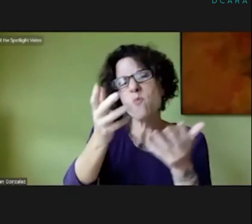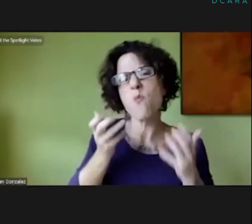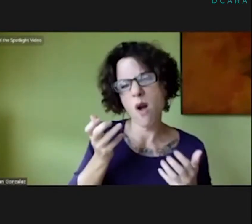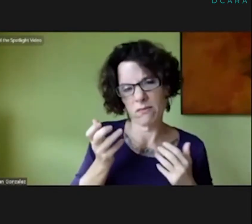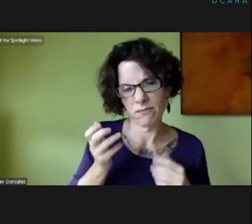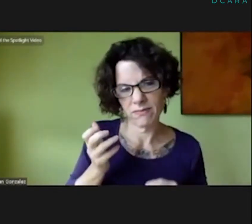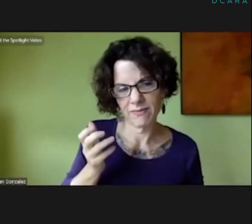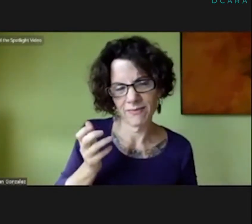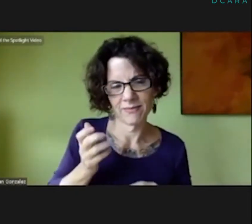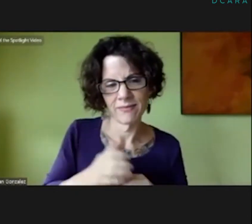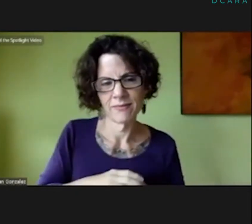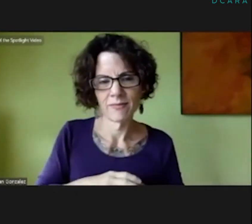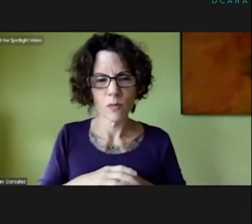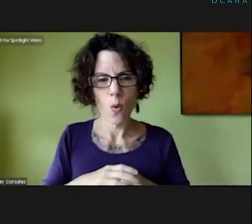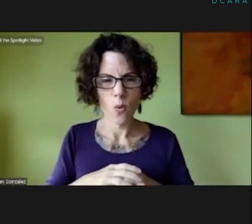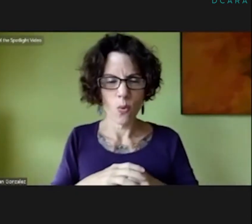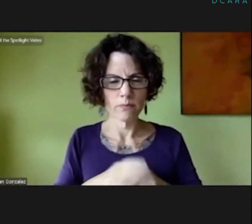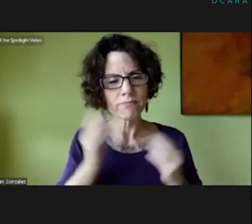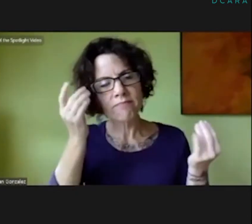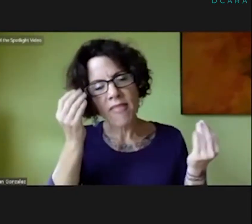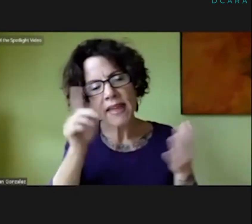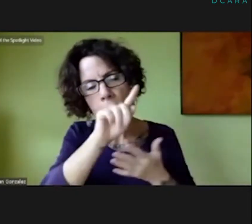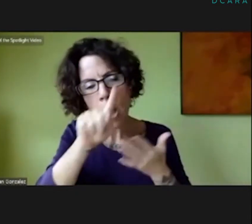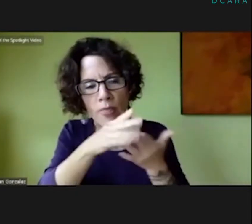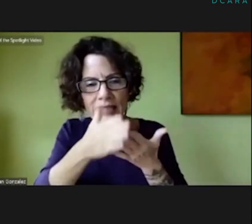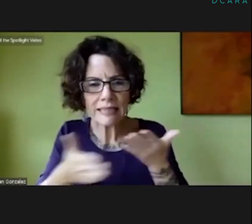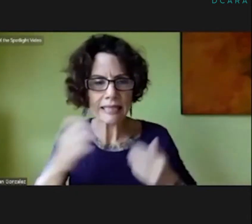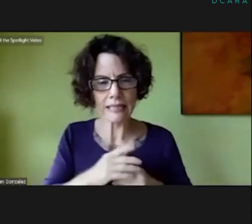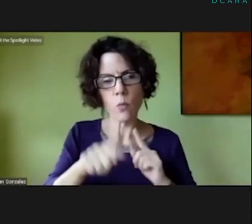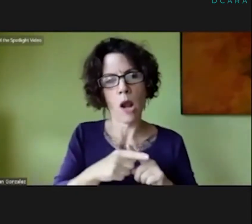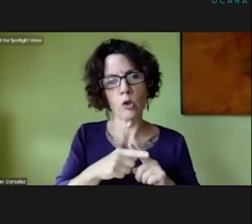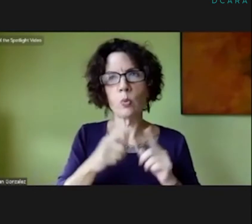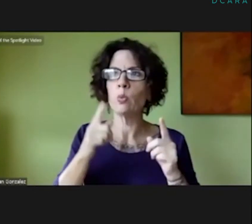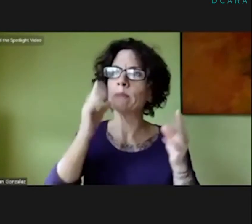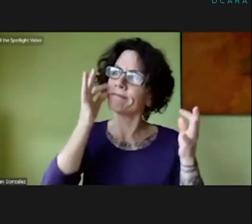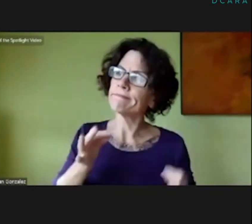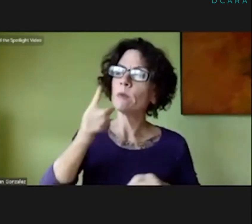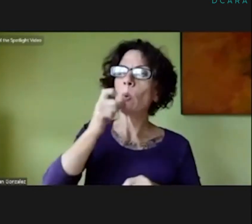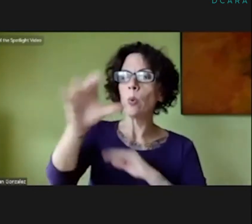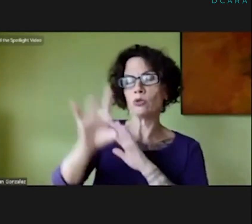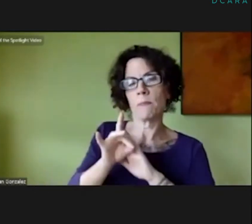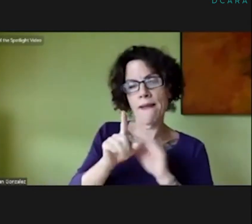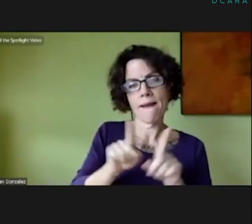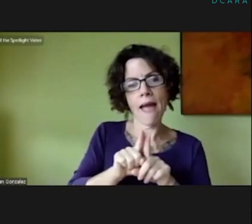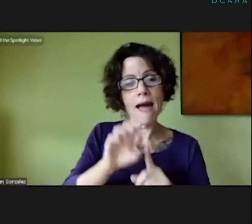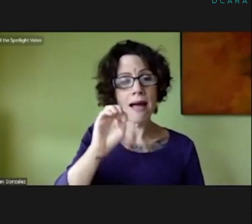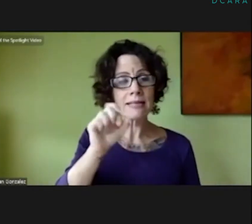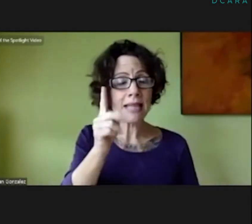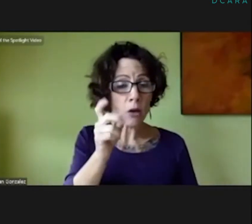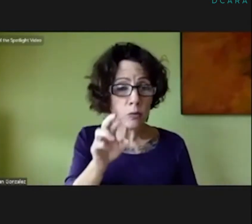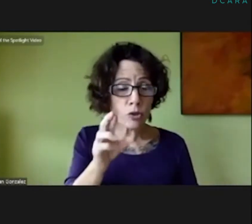children, someone you trust to raise your children through adolescence into adulthood,